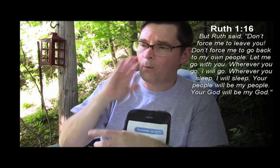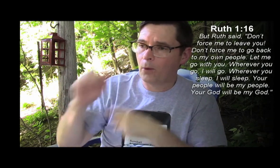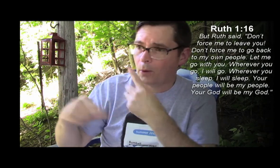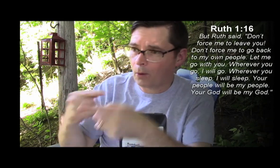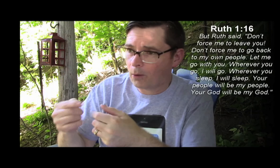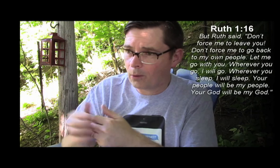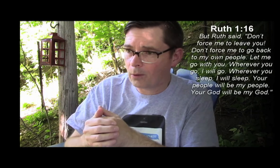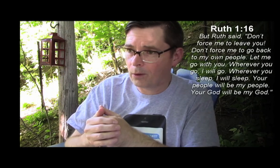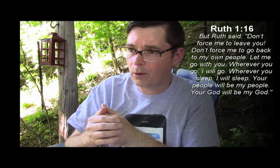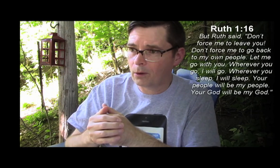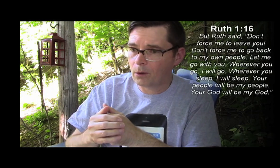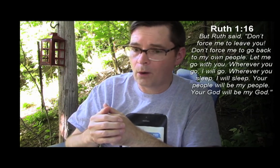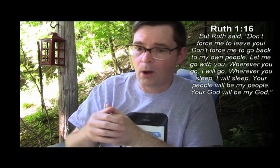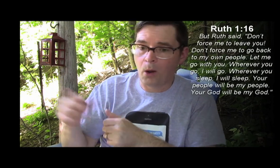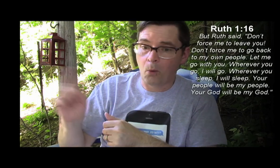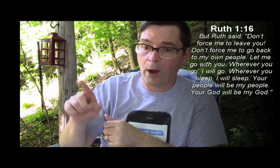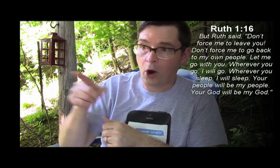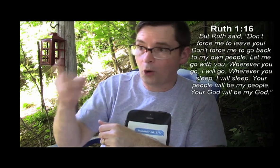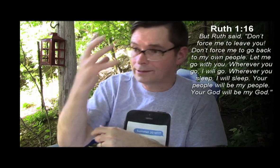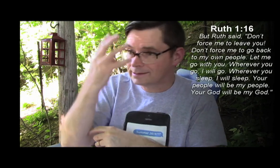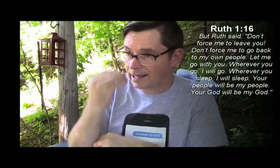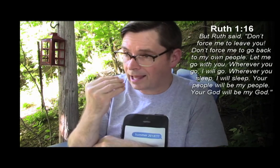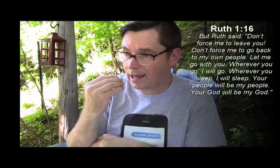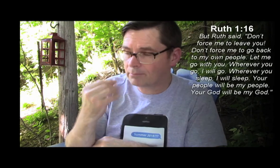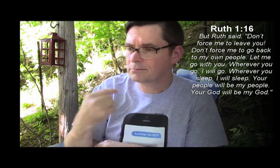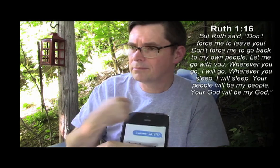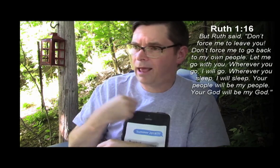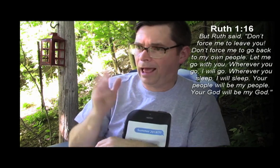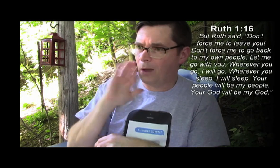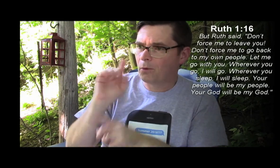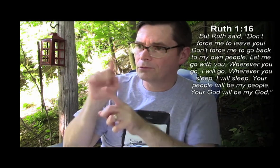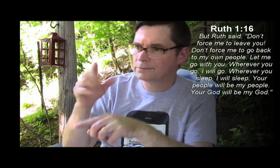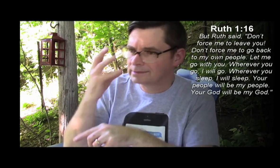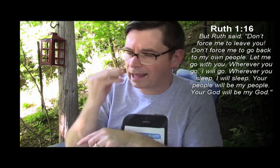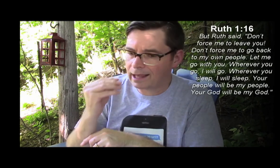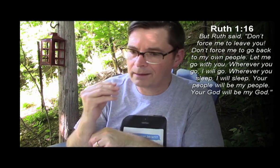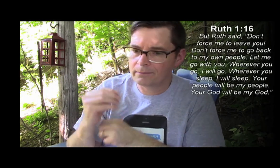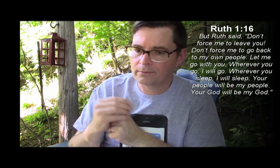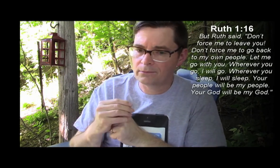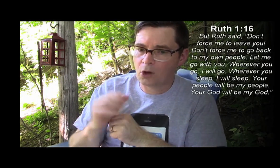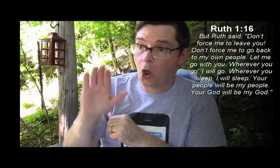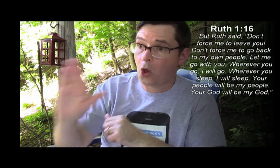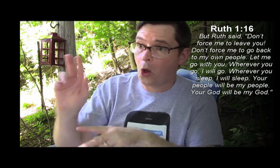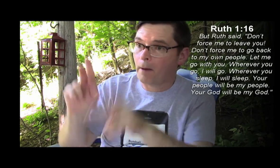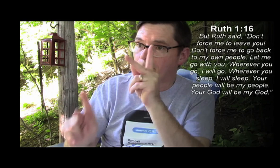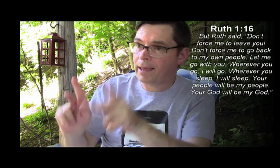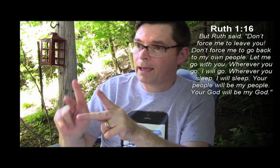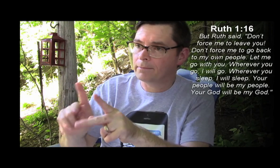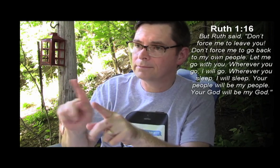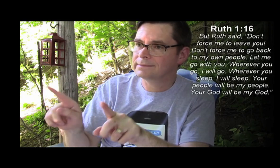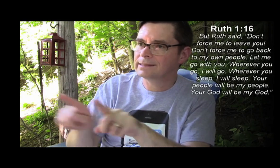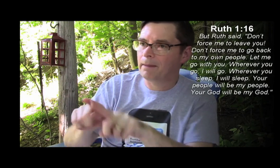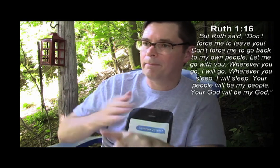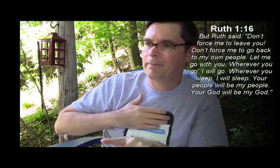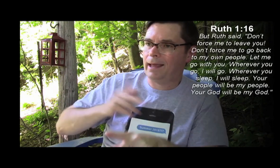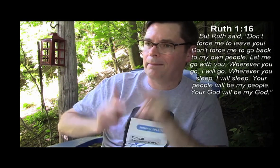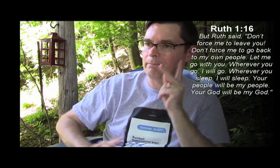go. Wherever you sleep, I will sleep. Your people will be my